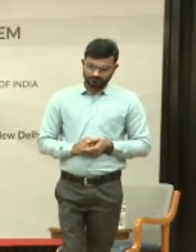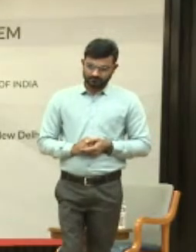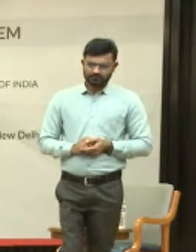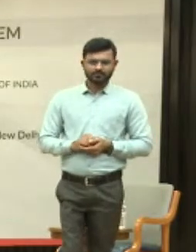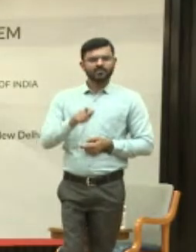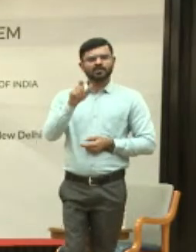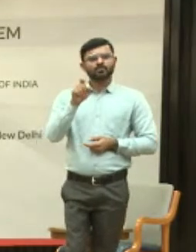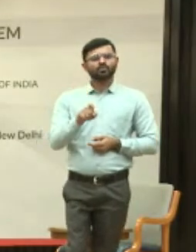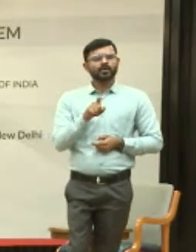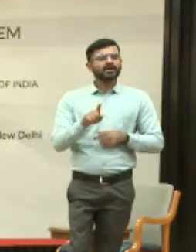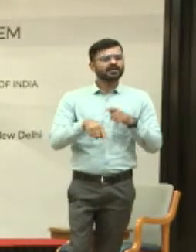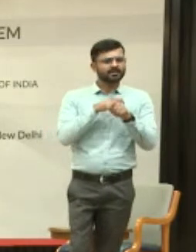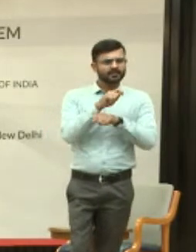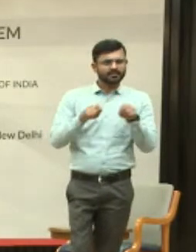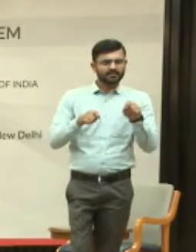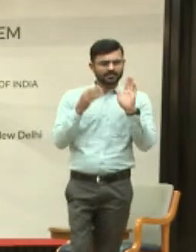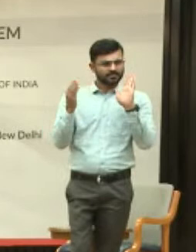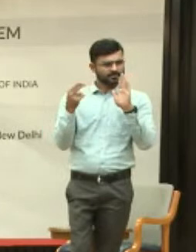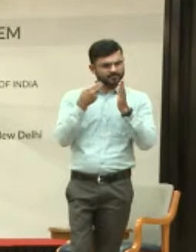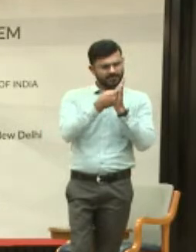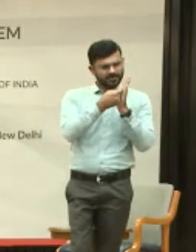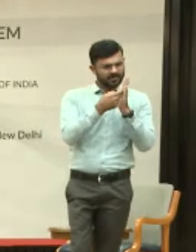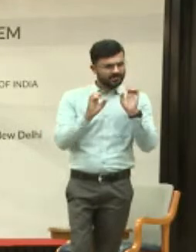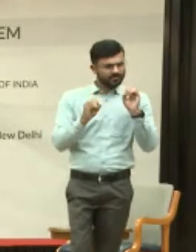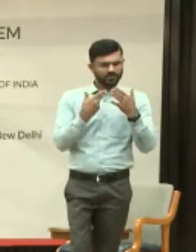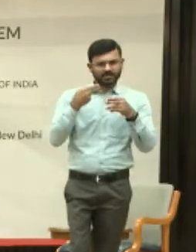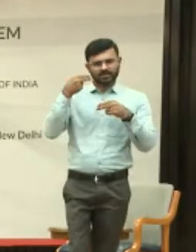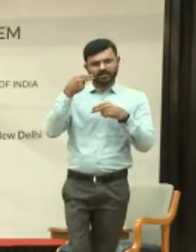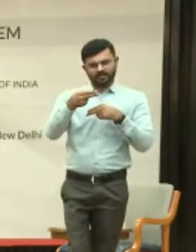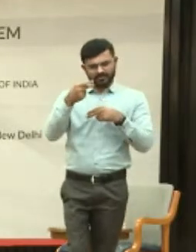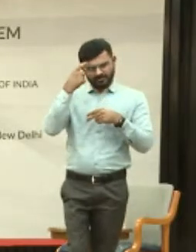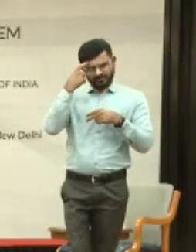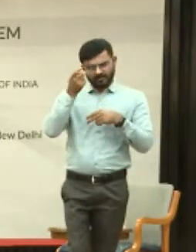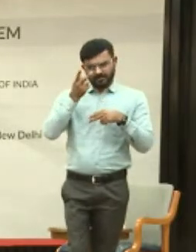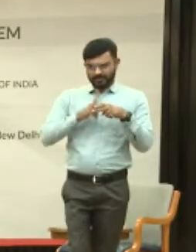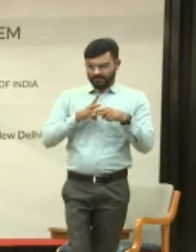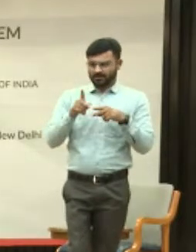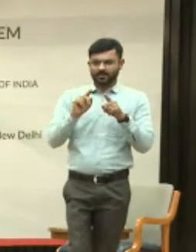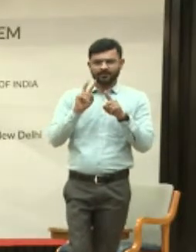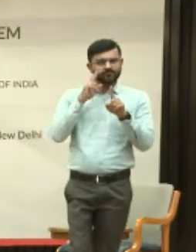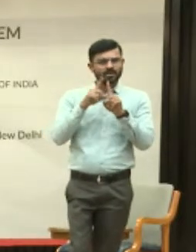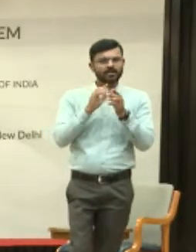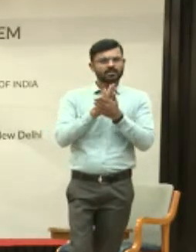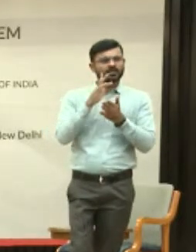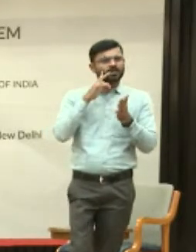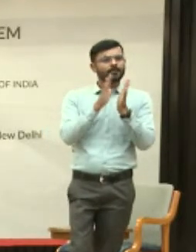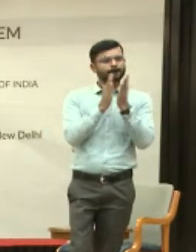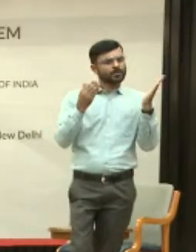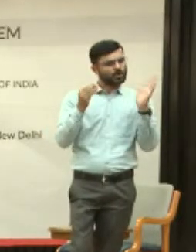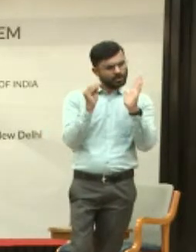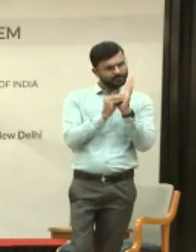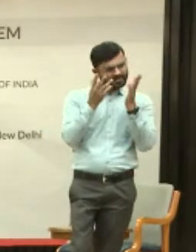One of the issues which was mentioned in the initial remarks, and I think is there in Vidhi's book also,